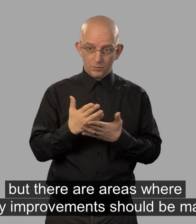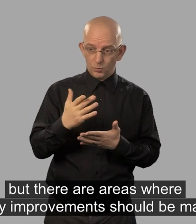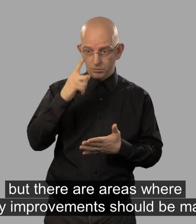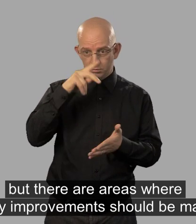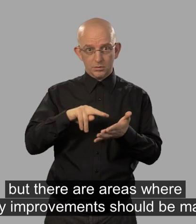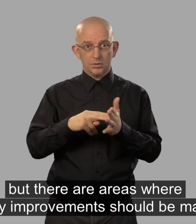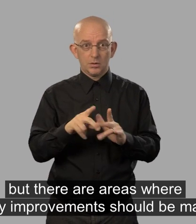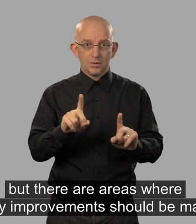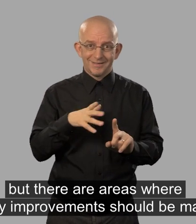should be made